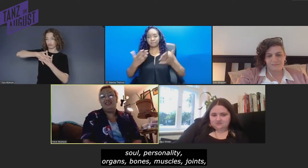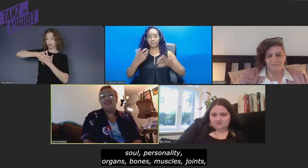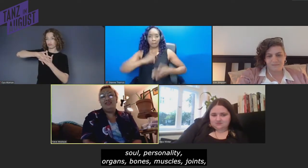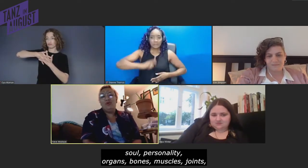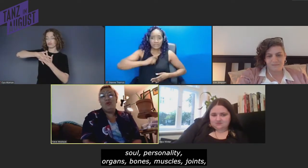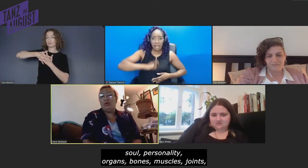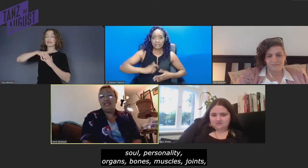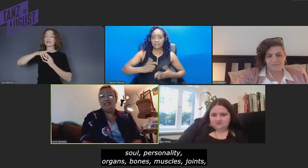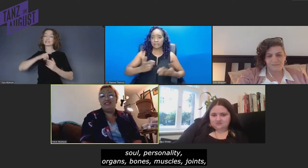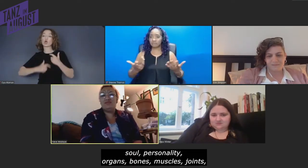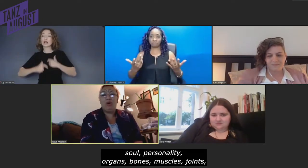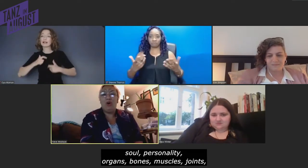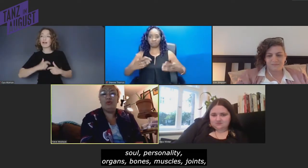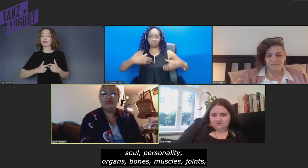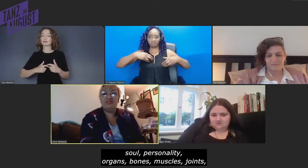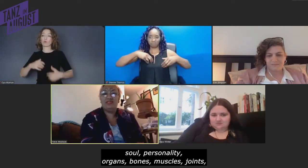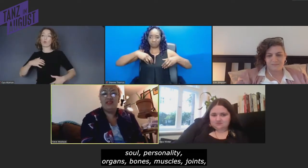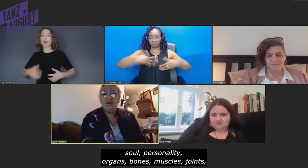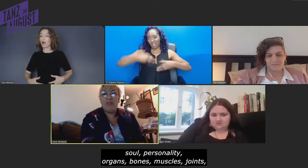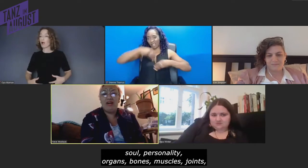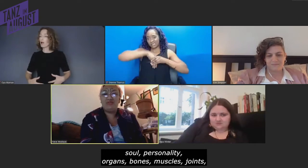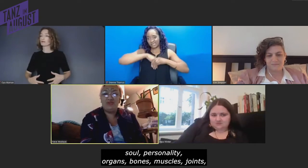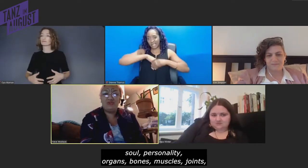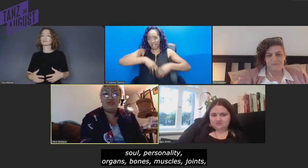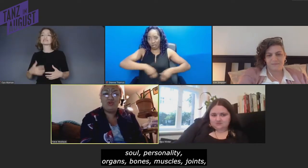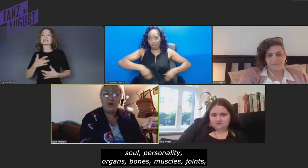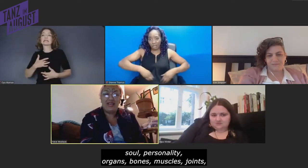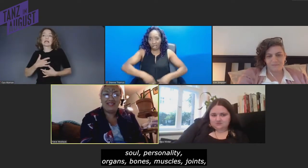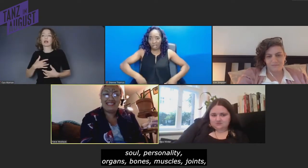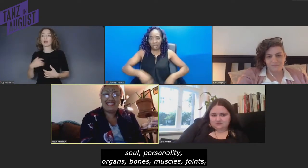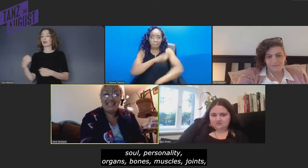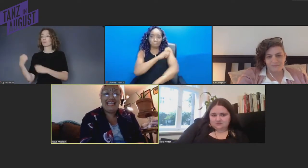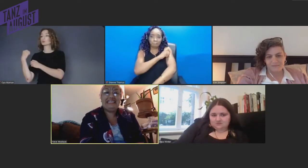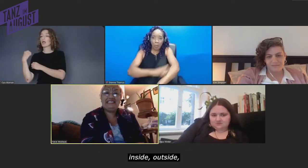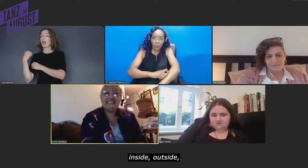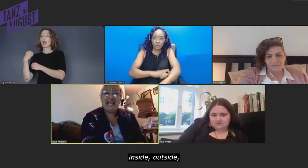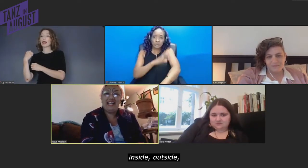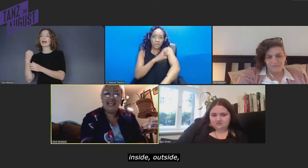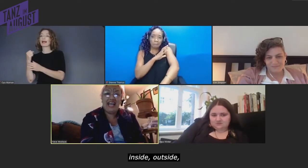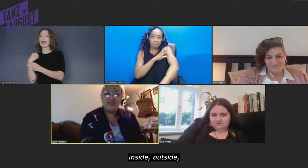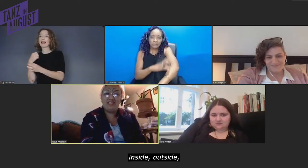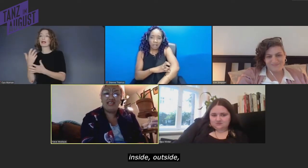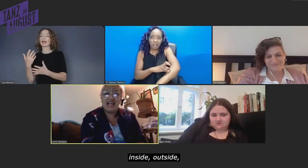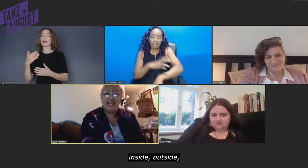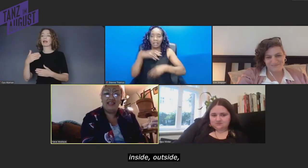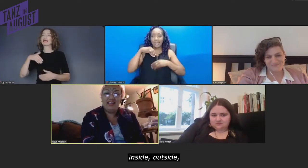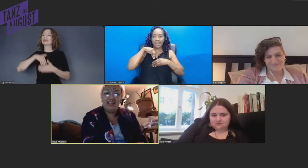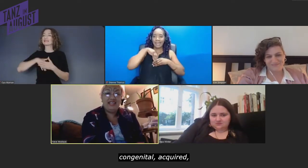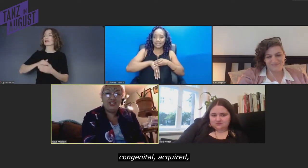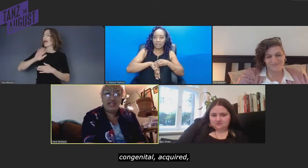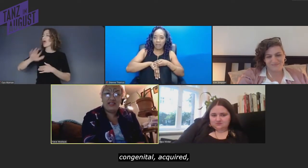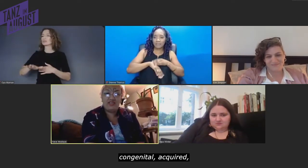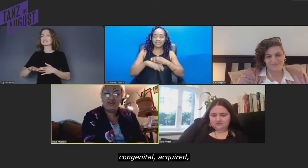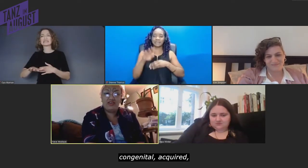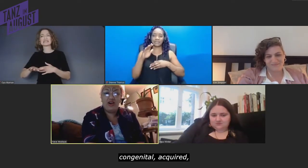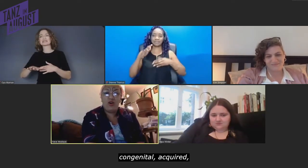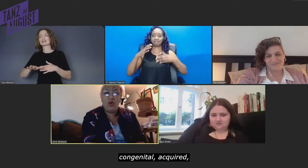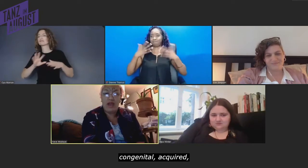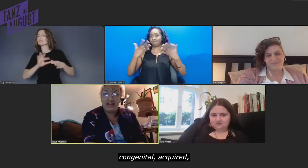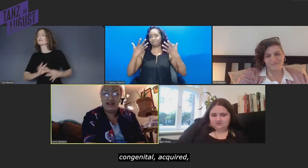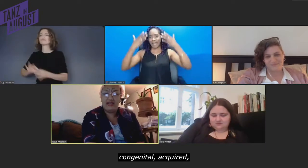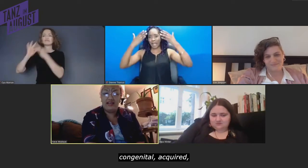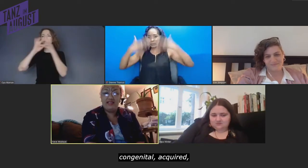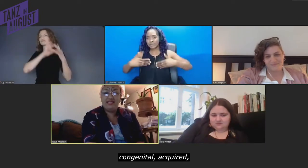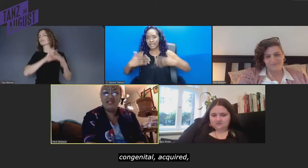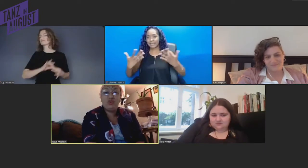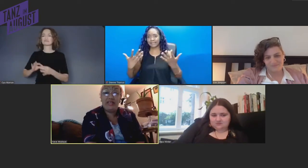personality, organs, bones, muscles, joints, inside, outside, congenital,